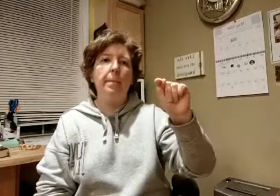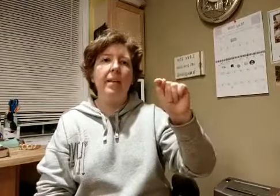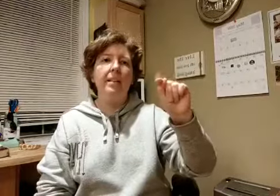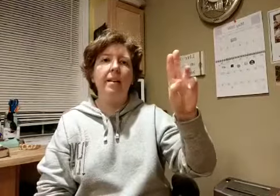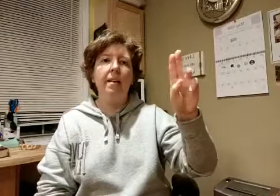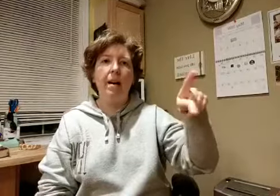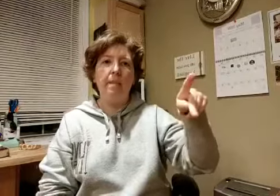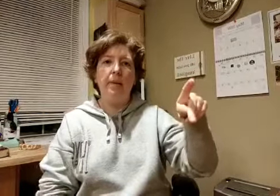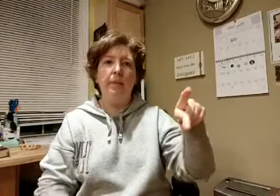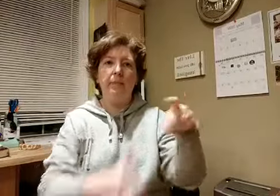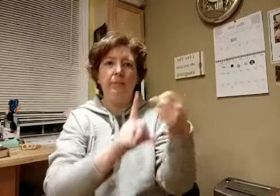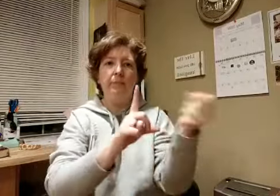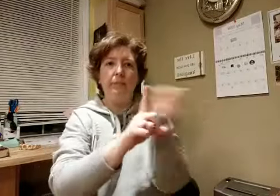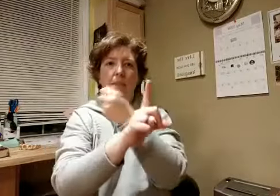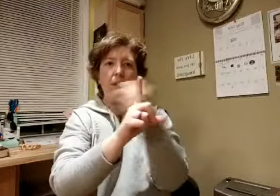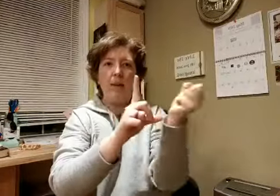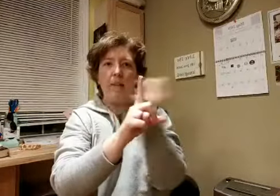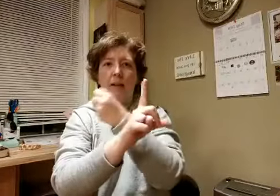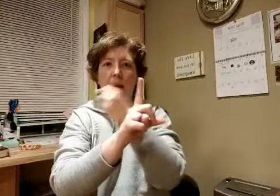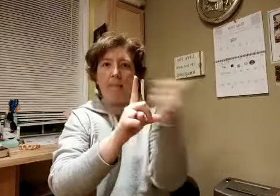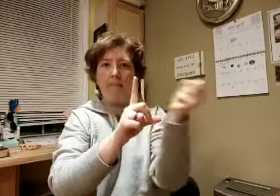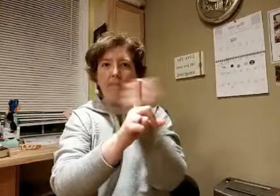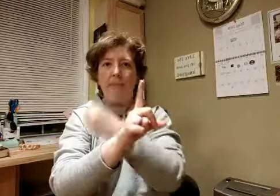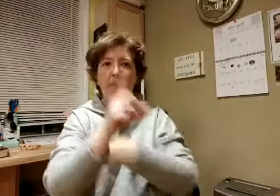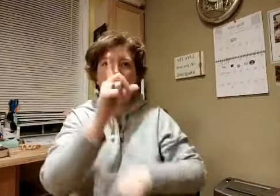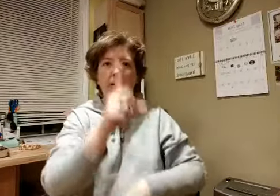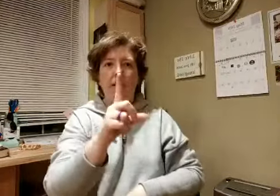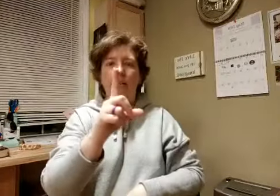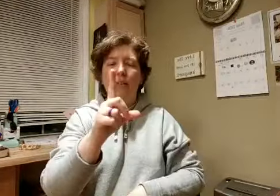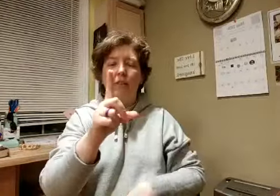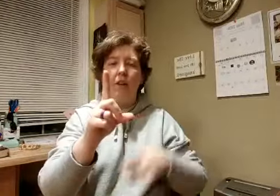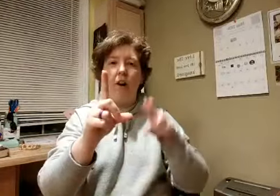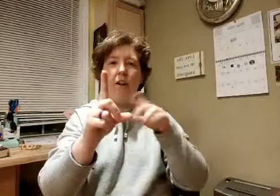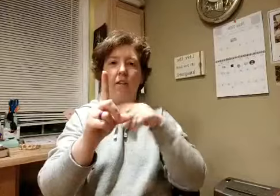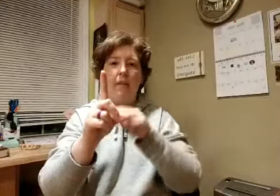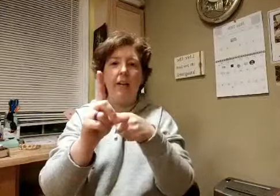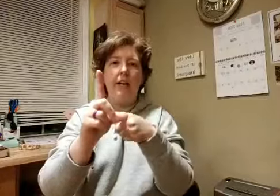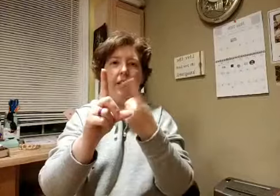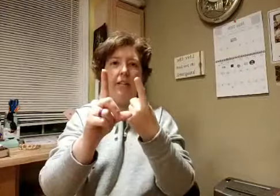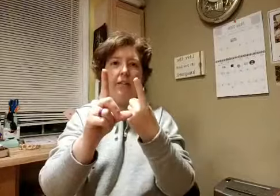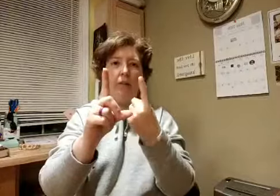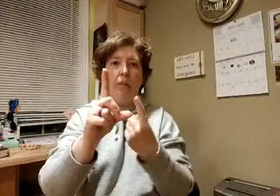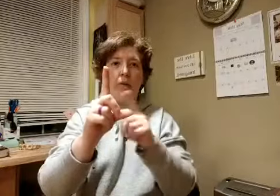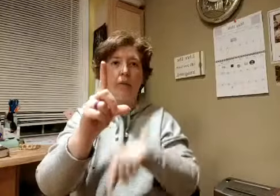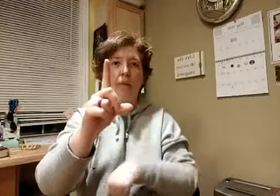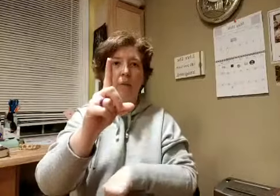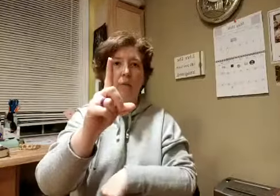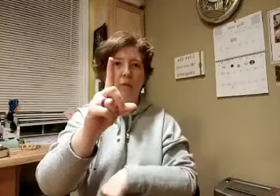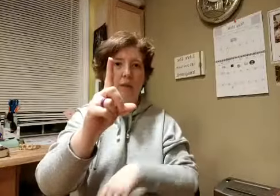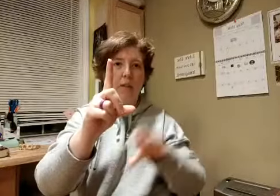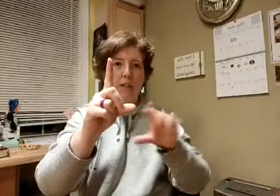Beat up. Beat up. Your non-dominant hand is your person, so classifier